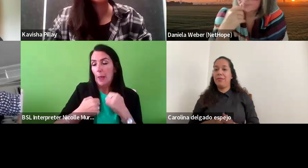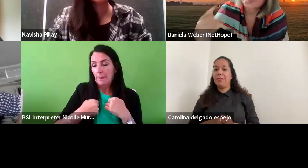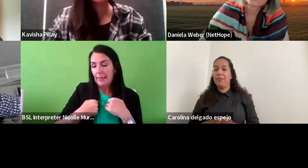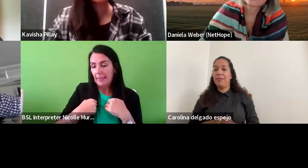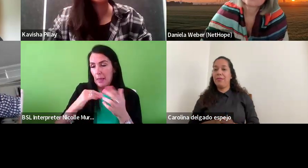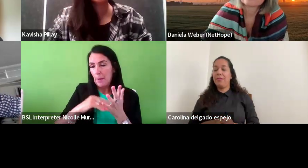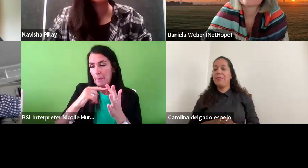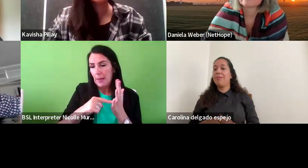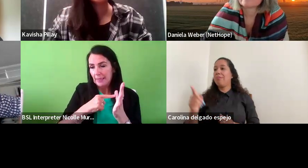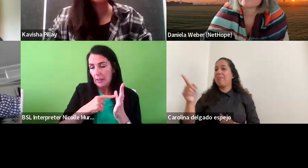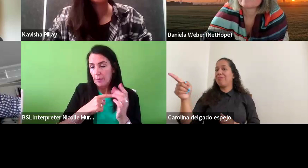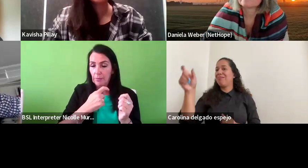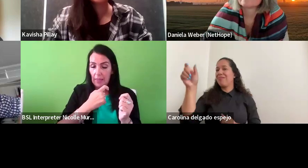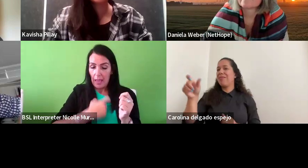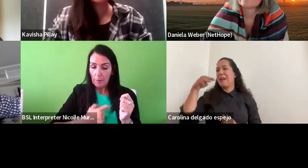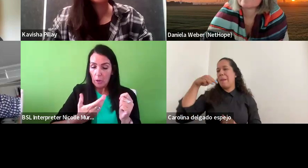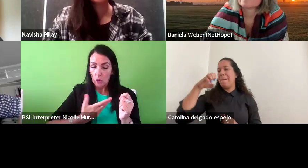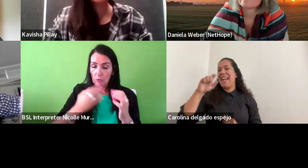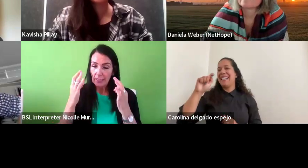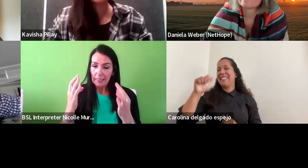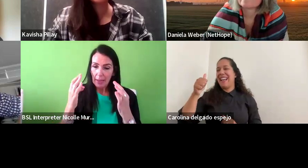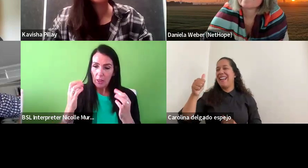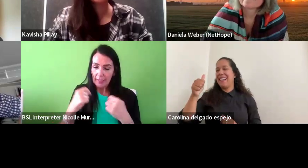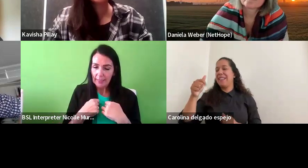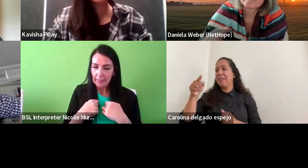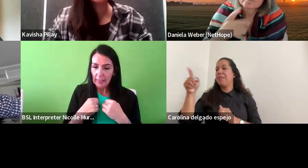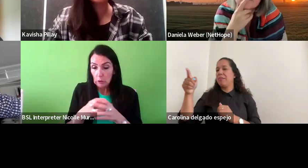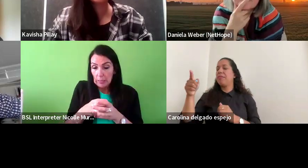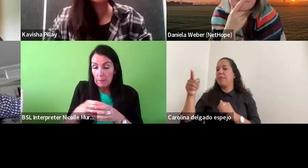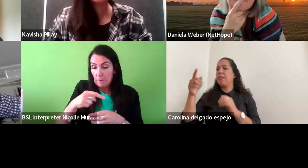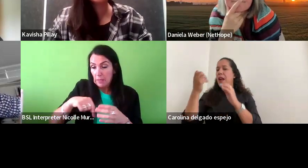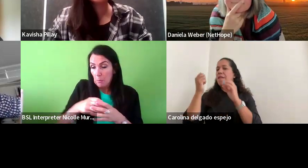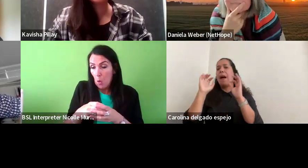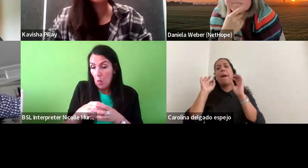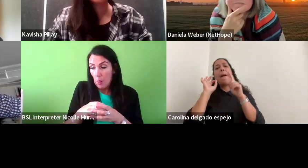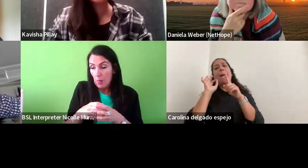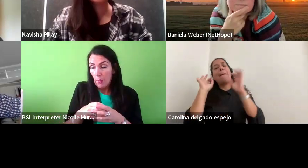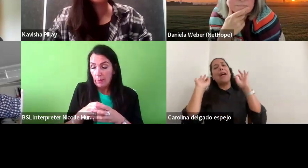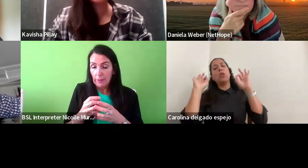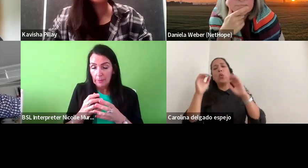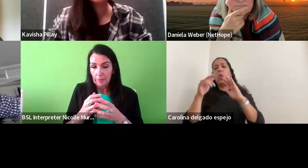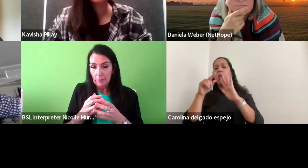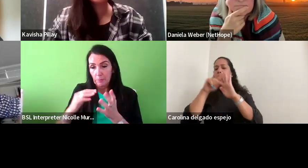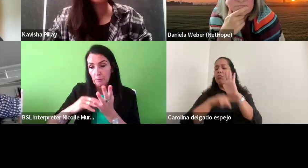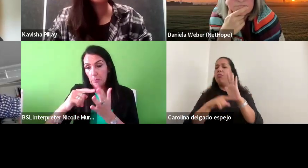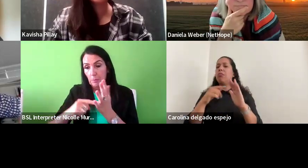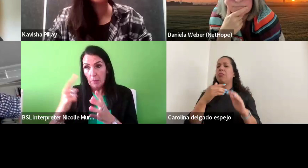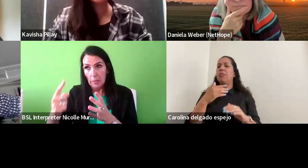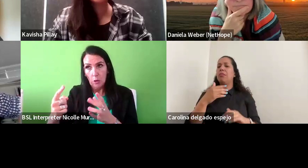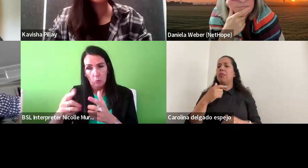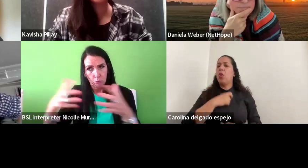who have a human rights specialist, in fact, a team now, but it's small compared to the overall resources that Meta has at its